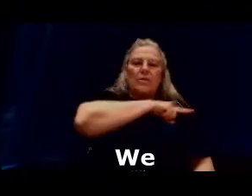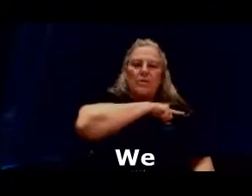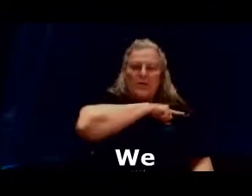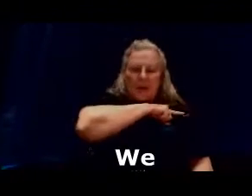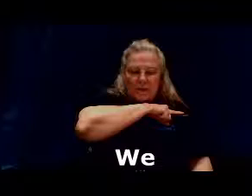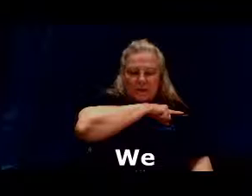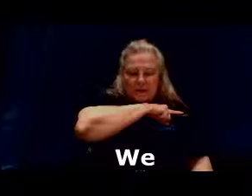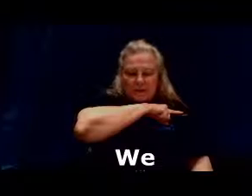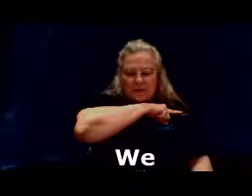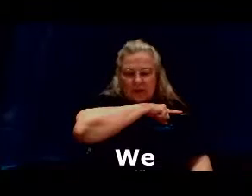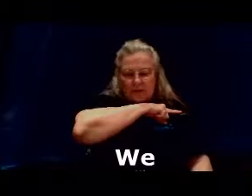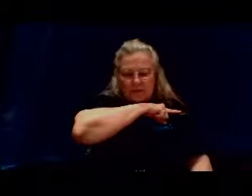to the non-dominant side.